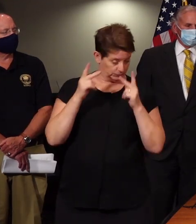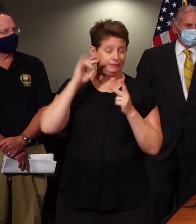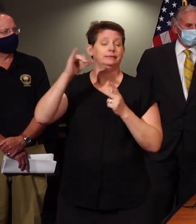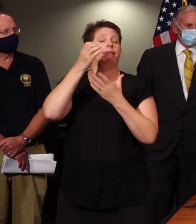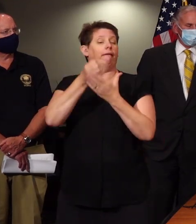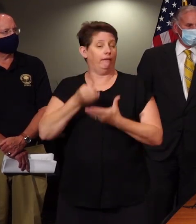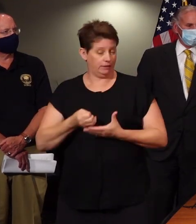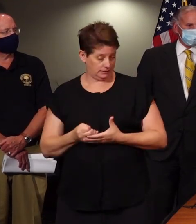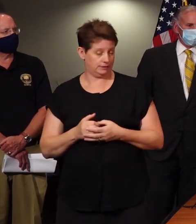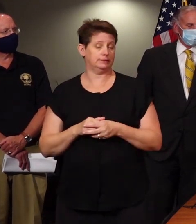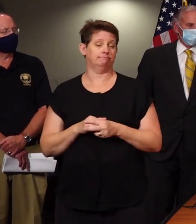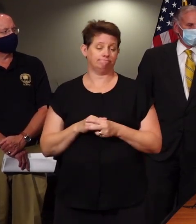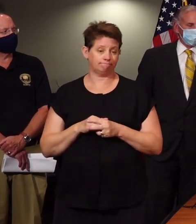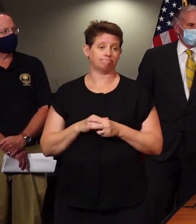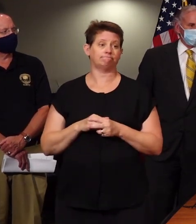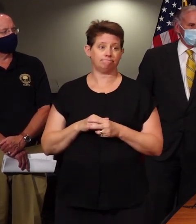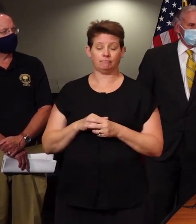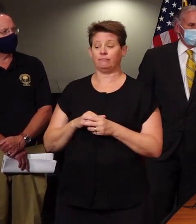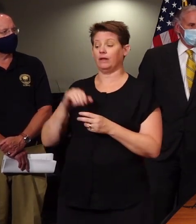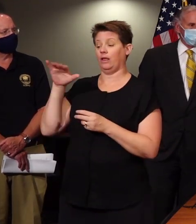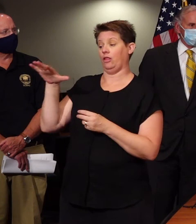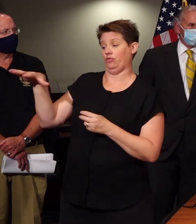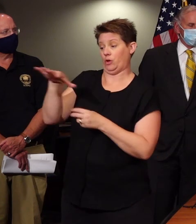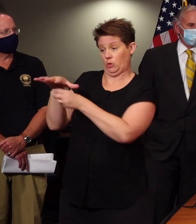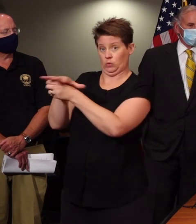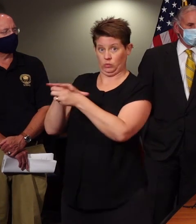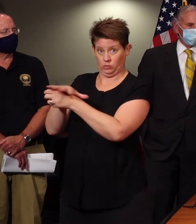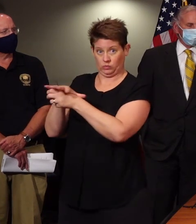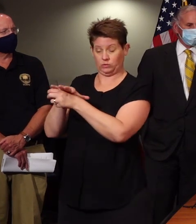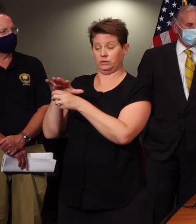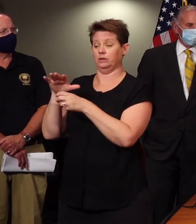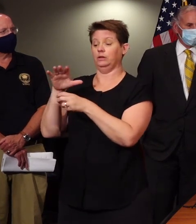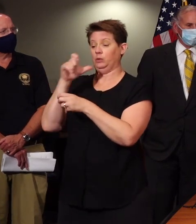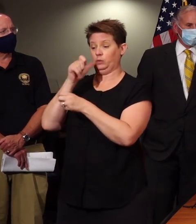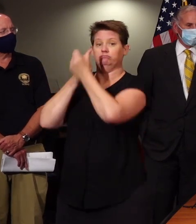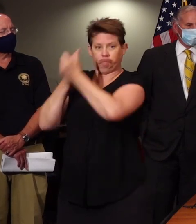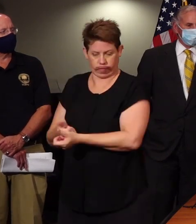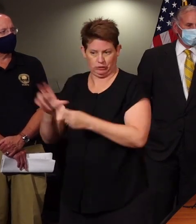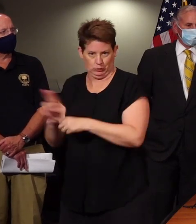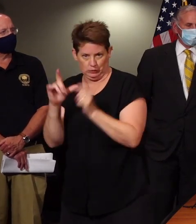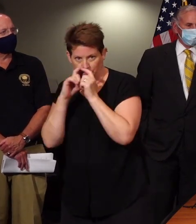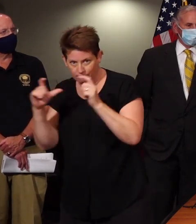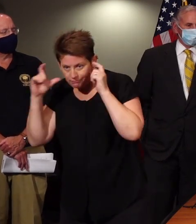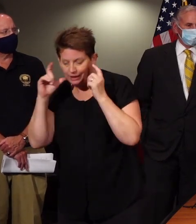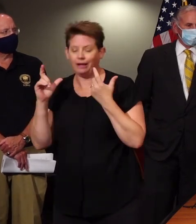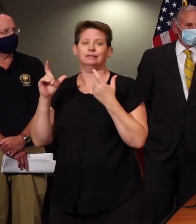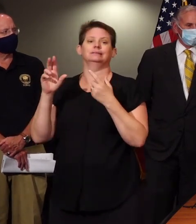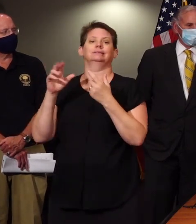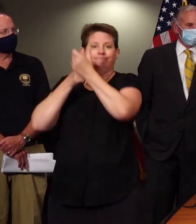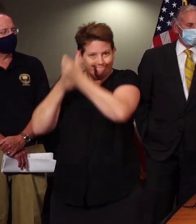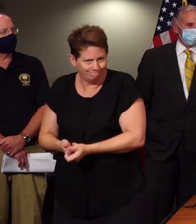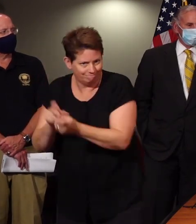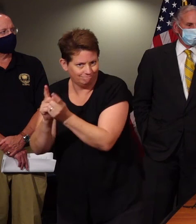those population-based measures where the use of masks and social distancing are effective, we have seen